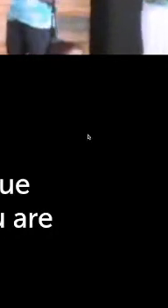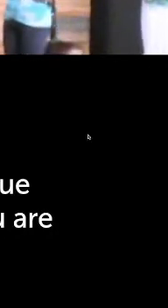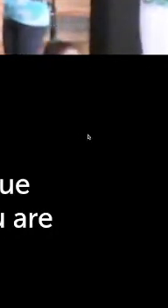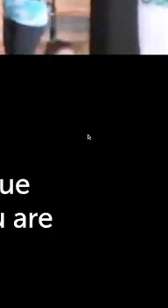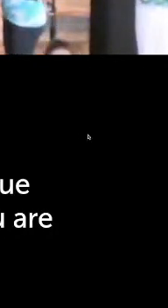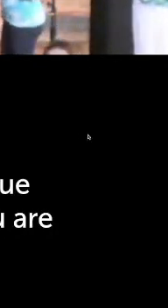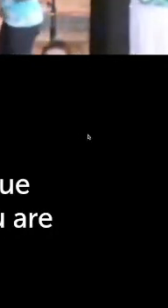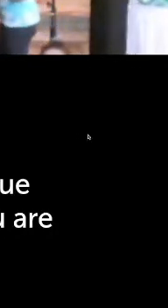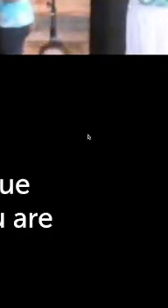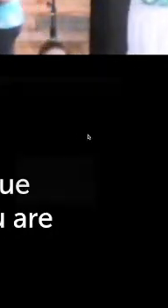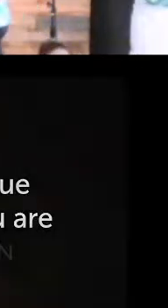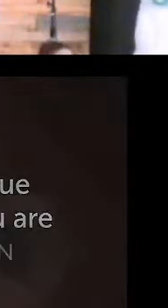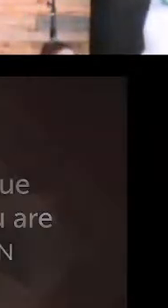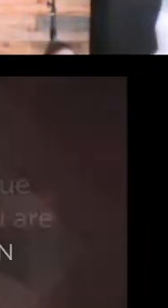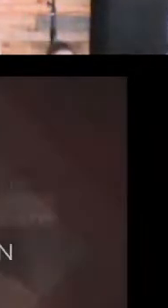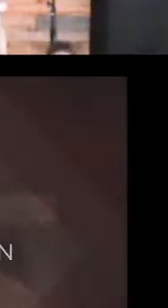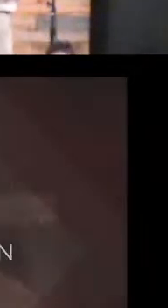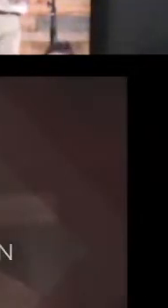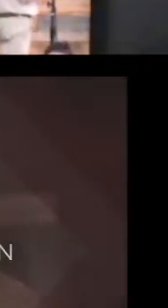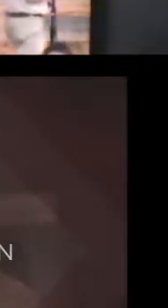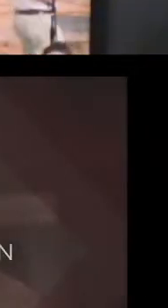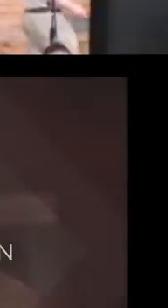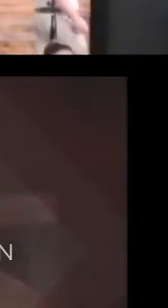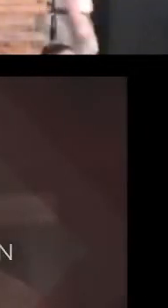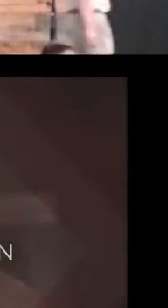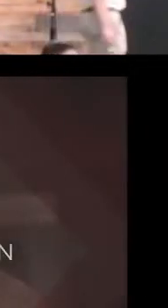amen you may be seated for communion